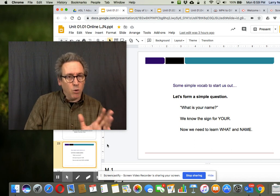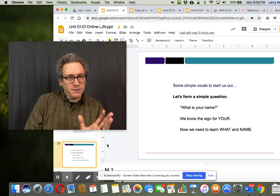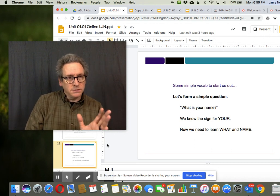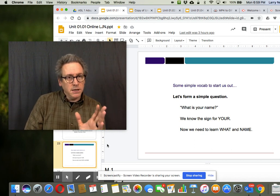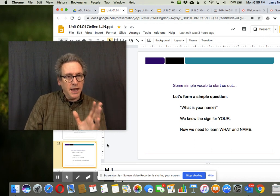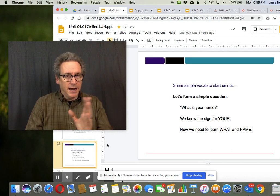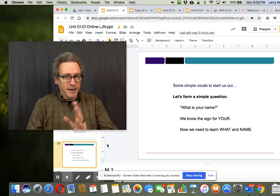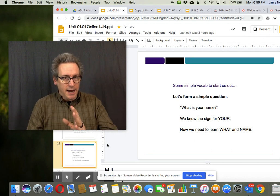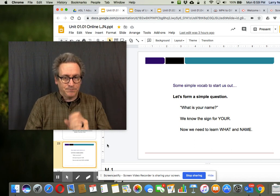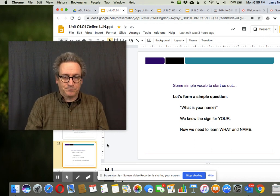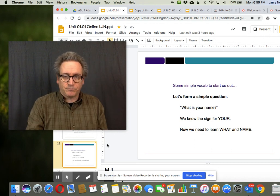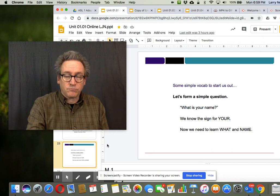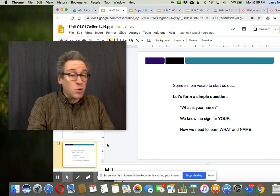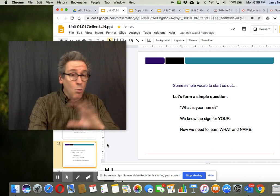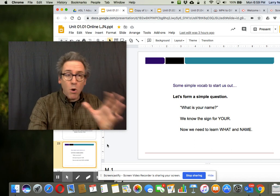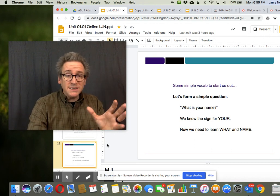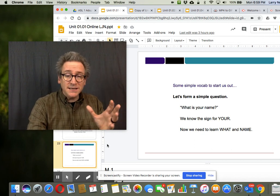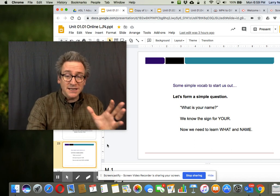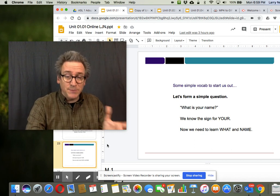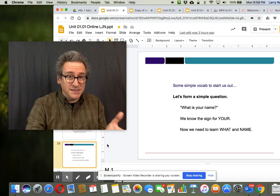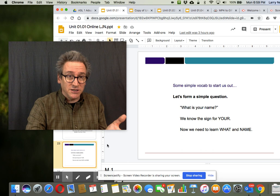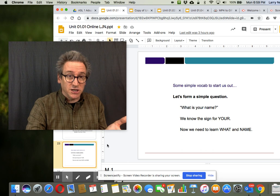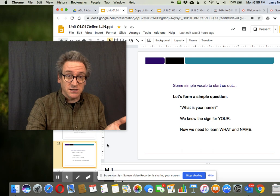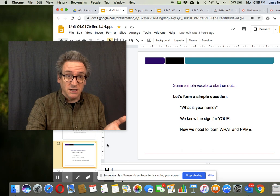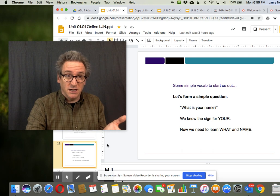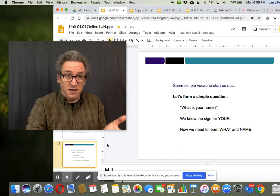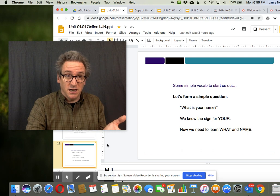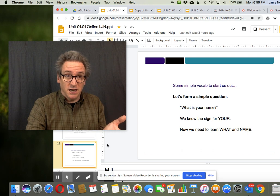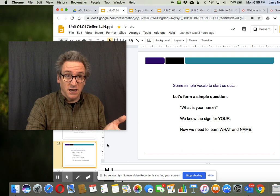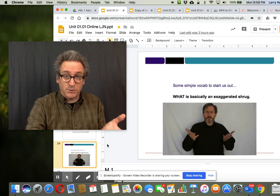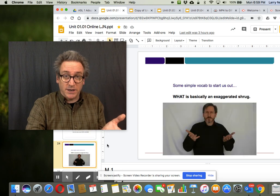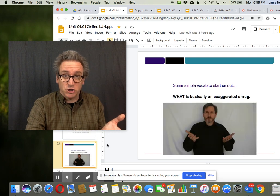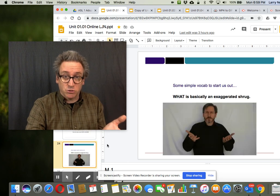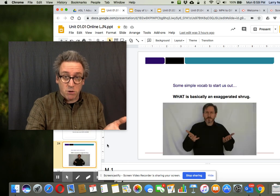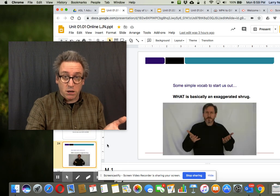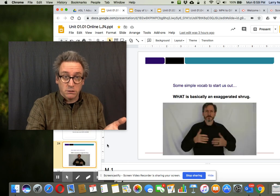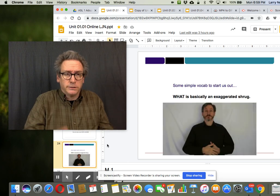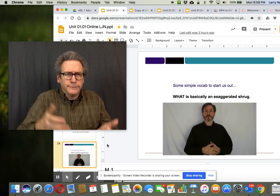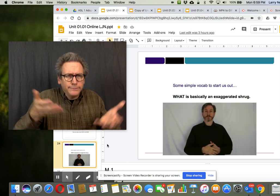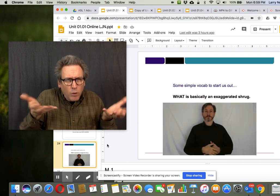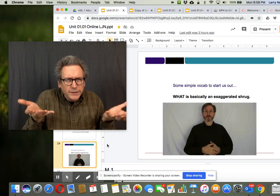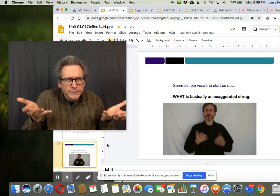need what and name. What is basically just an exaggerated shrug.